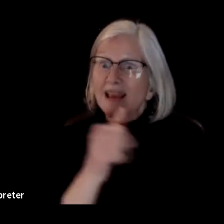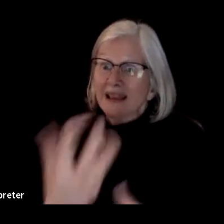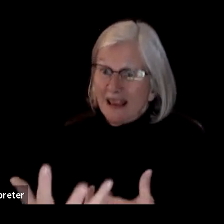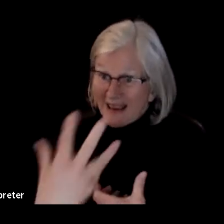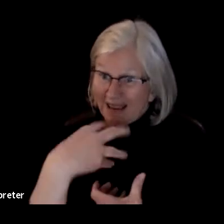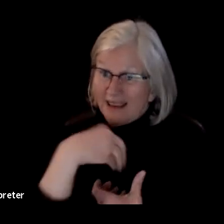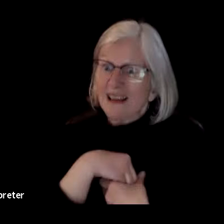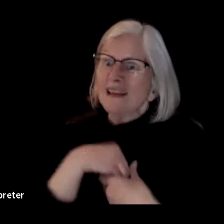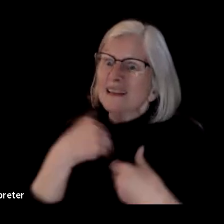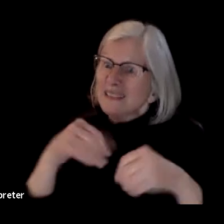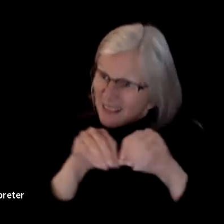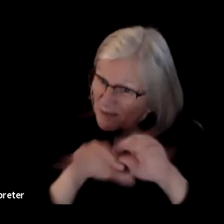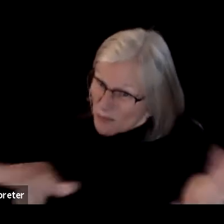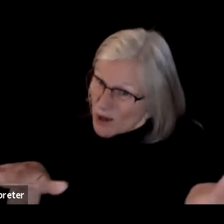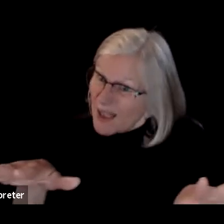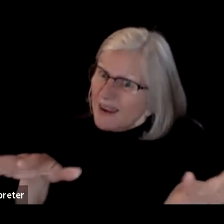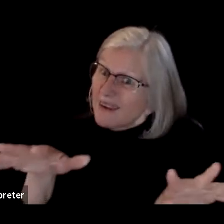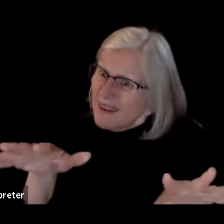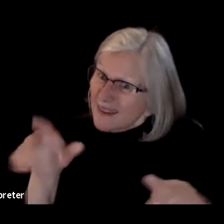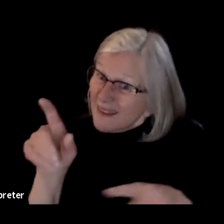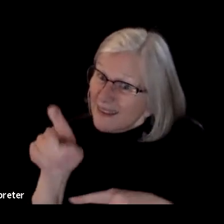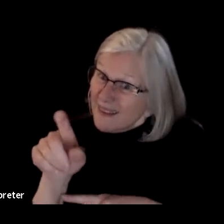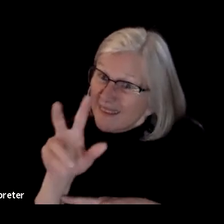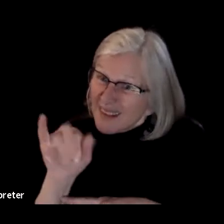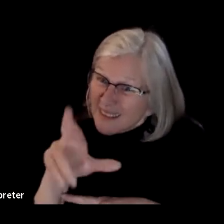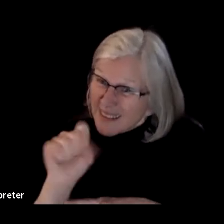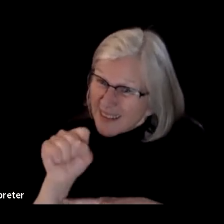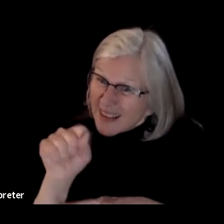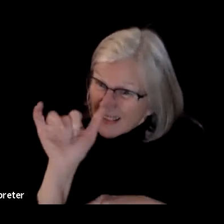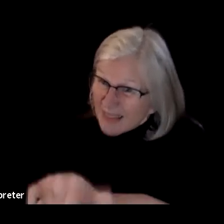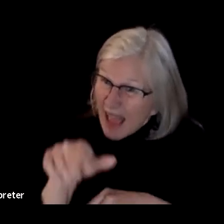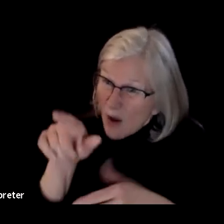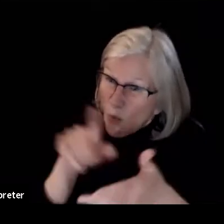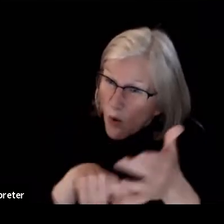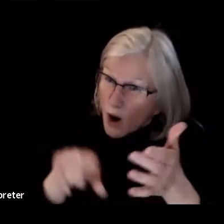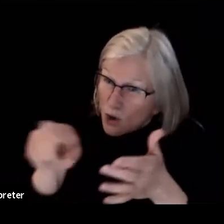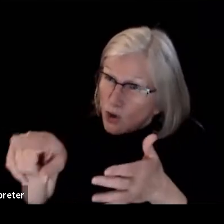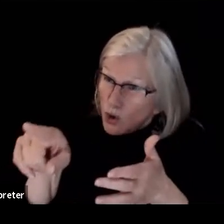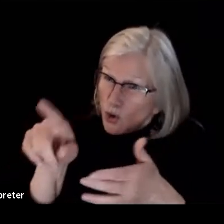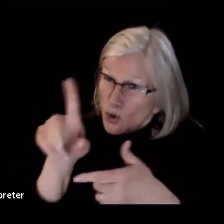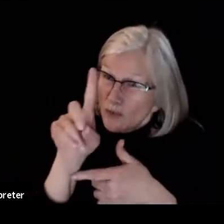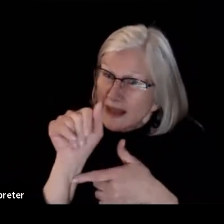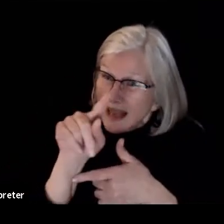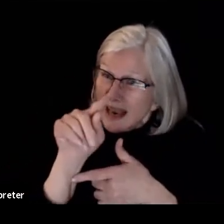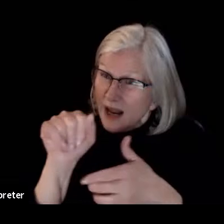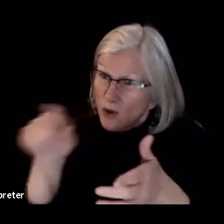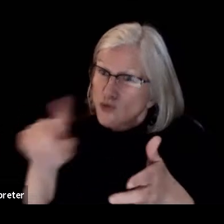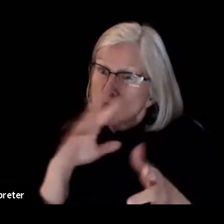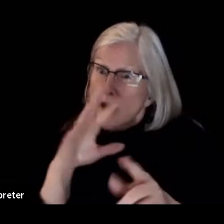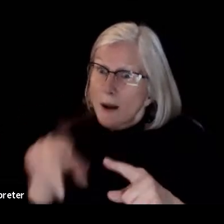that's some of the data you're trying to gather here. Is Minnesota participating in any of that national research?